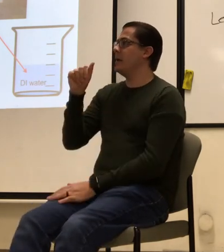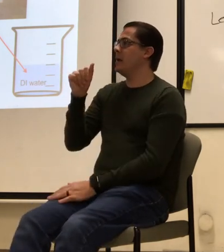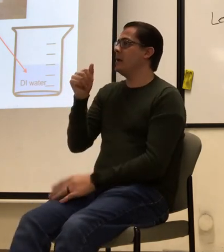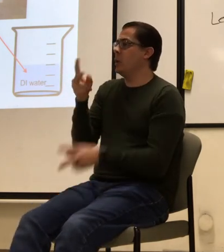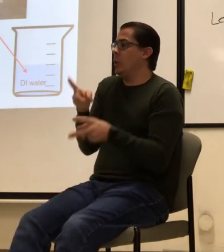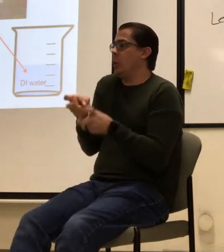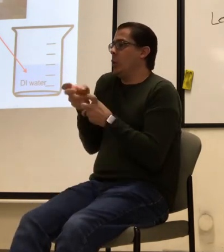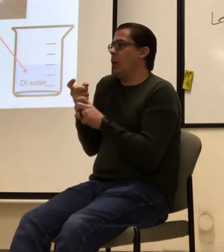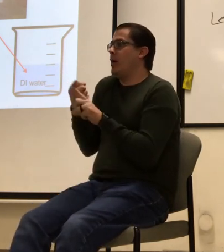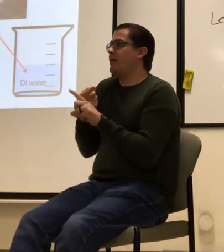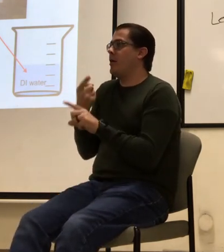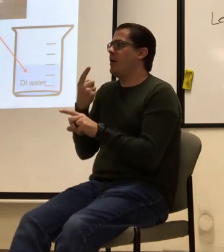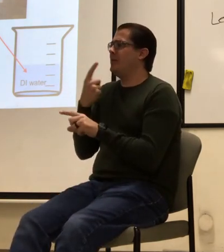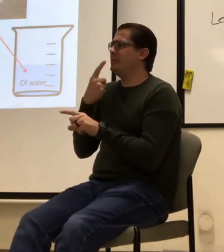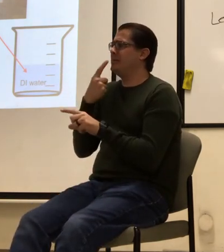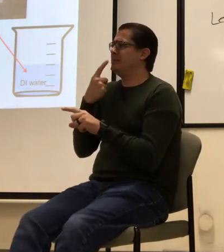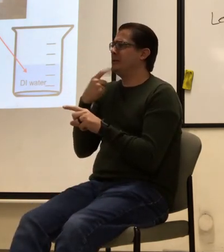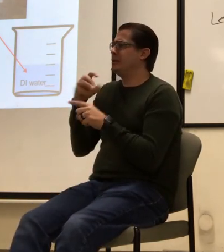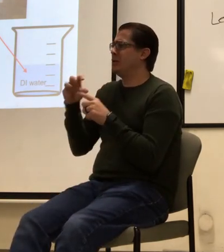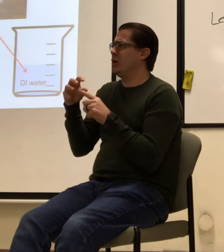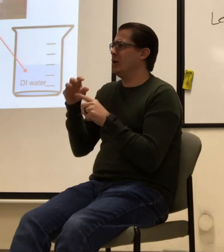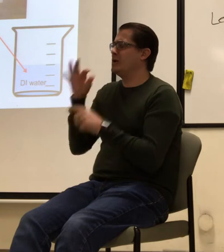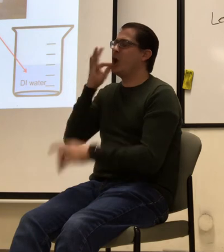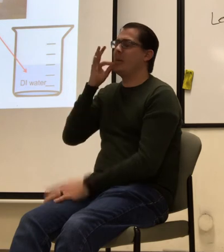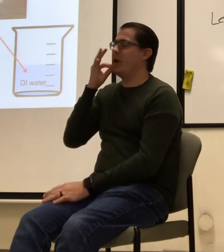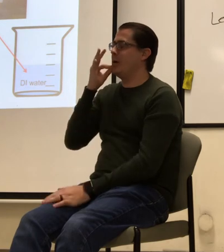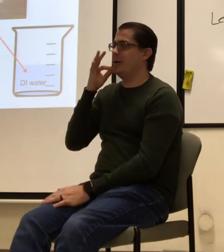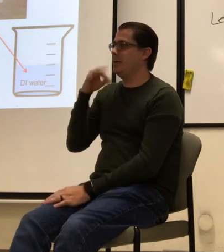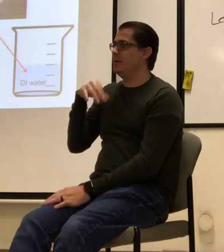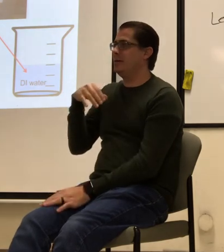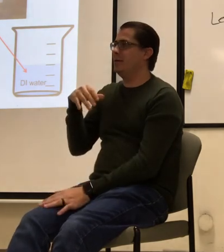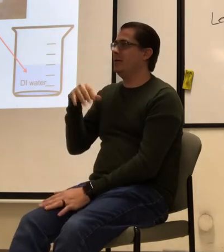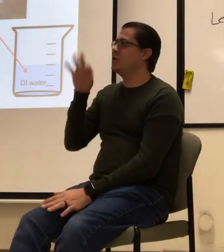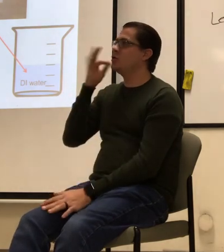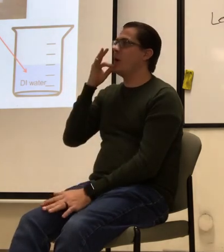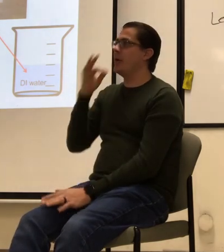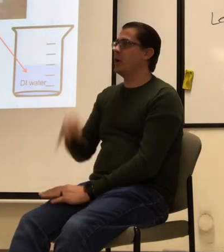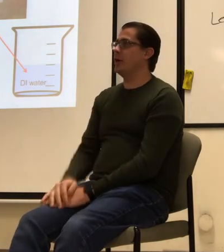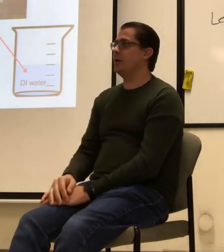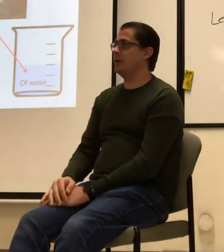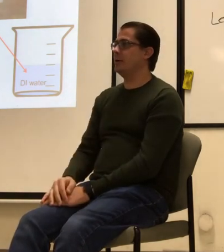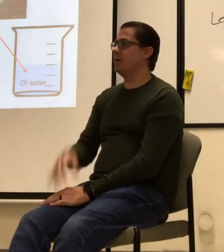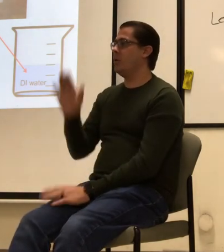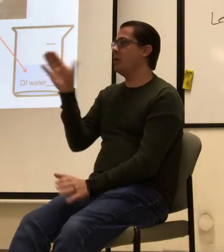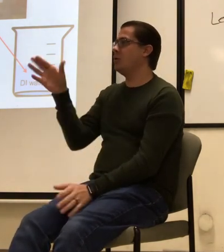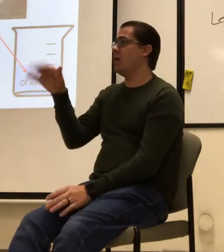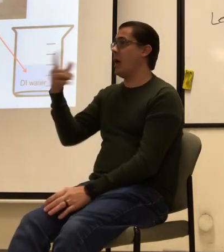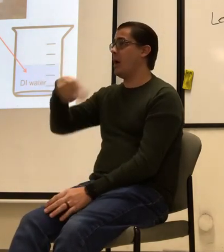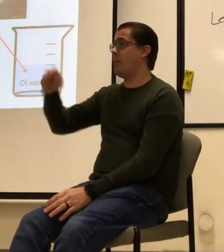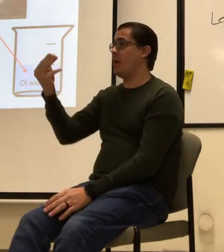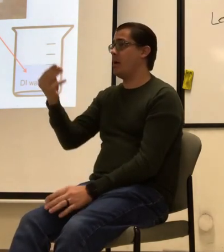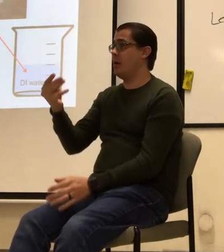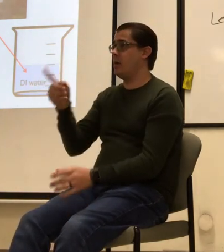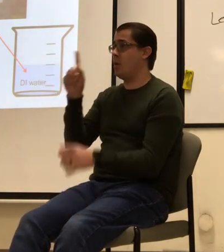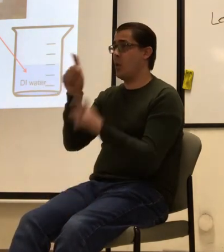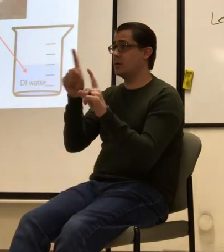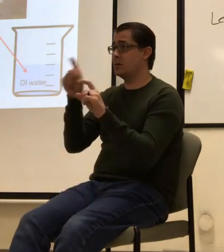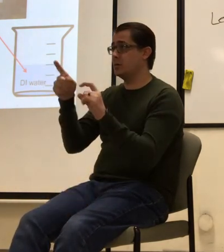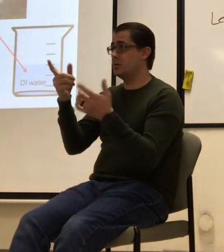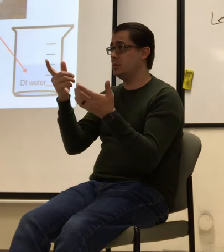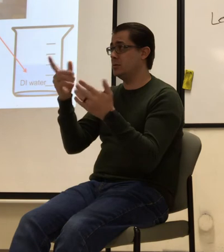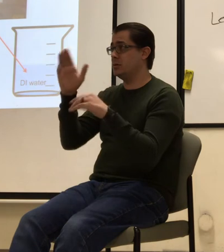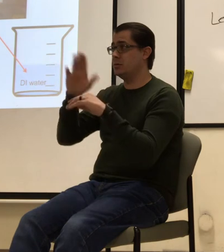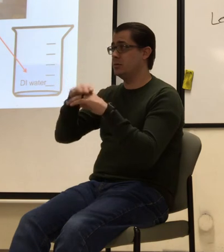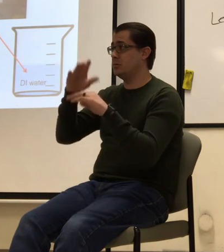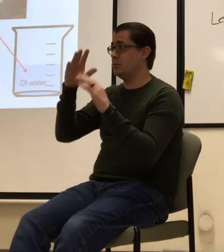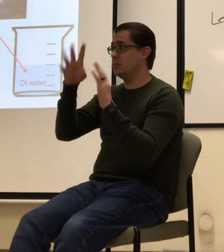strawberries. It's a pretty easy isolation to do. And you'll get to do that on Monday. Any questions on the